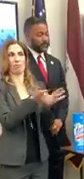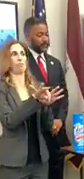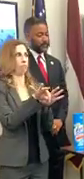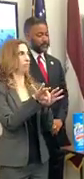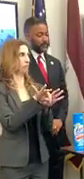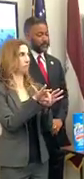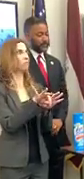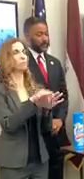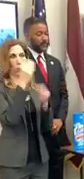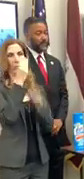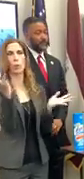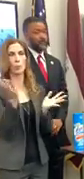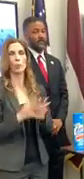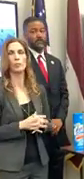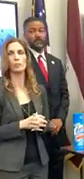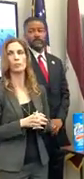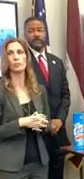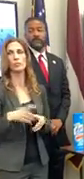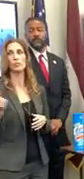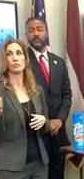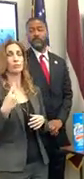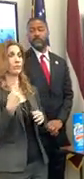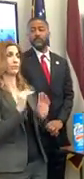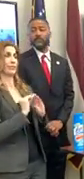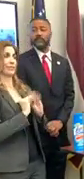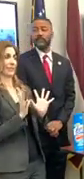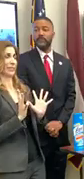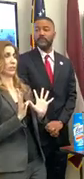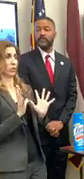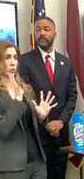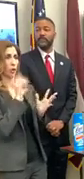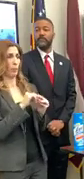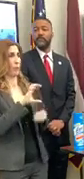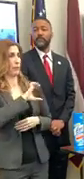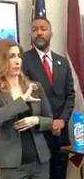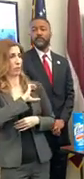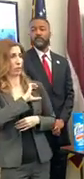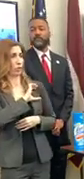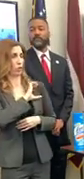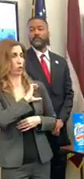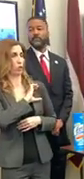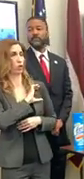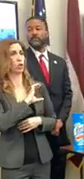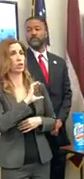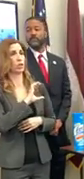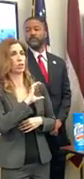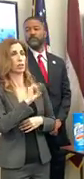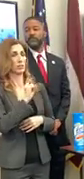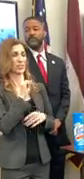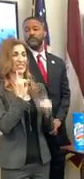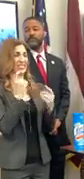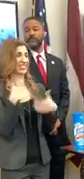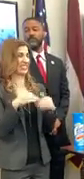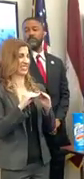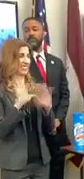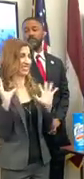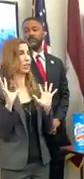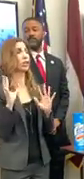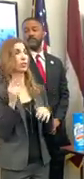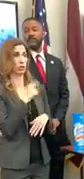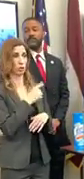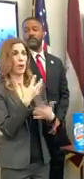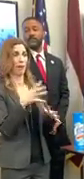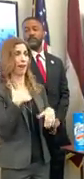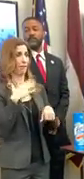matters. We will let you know. To be clear with the police officer, just to make this abundantly clear, you